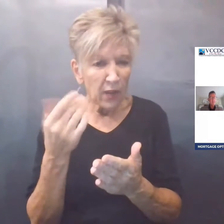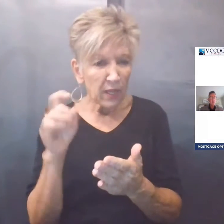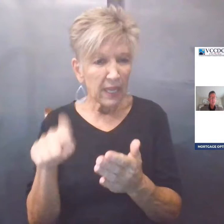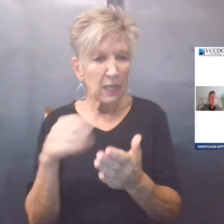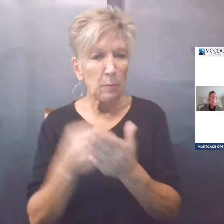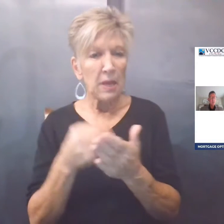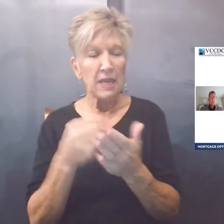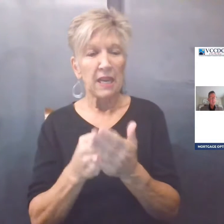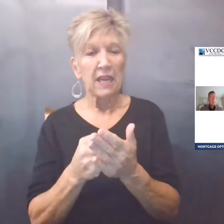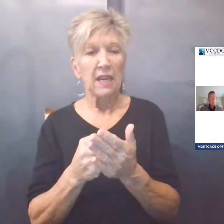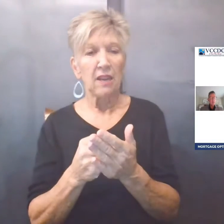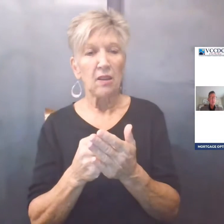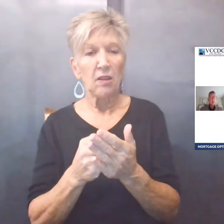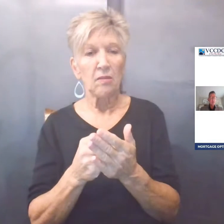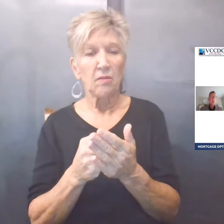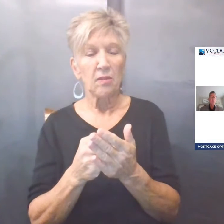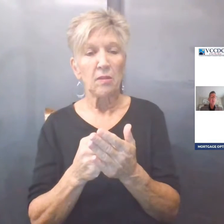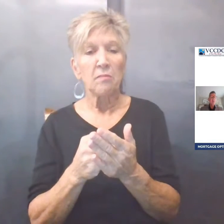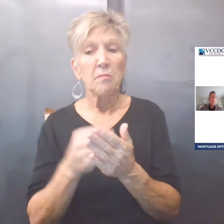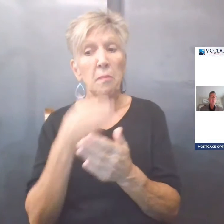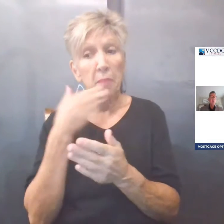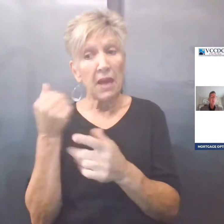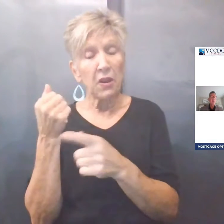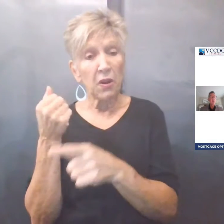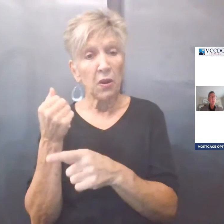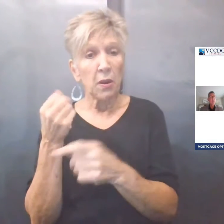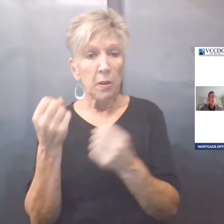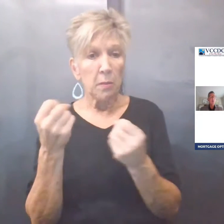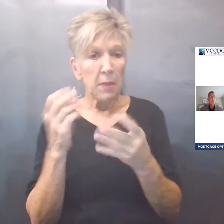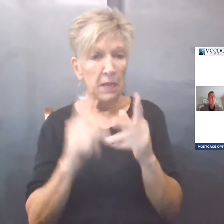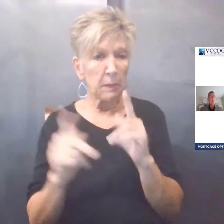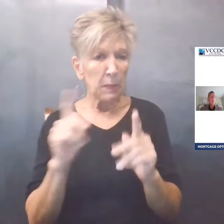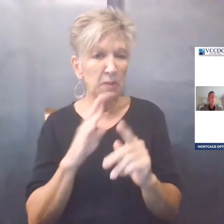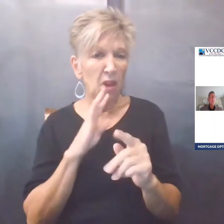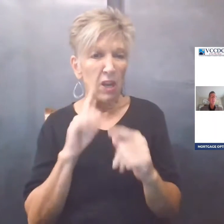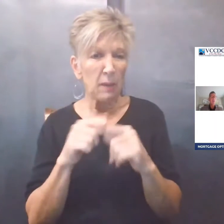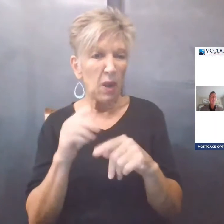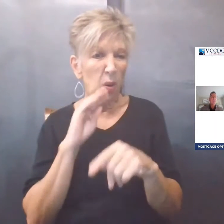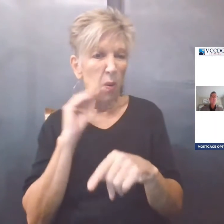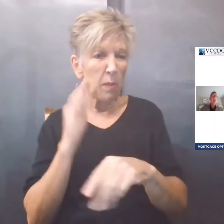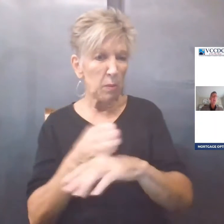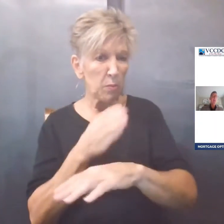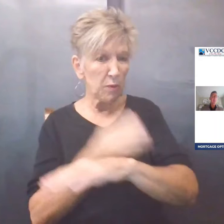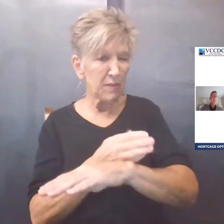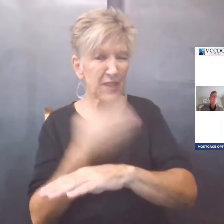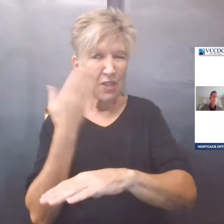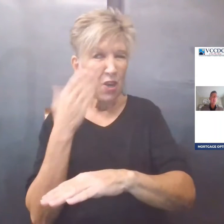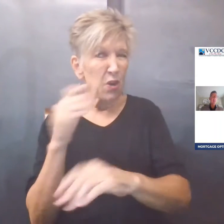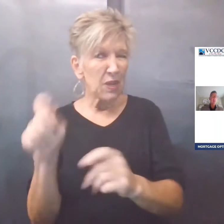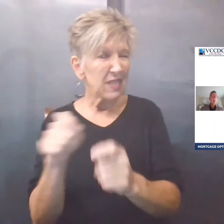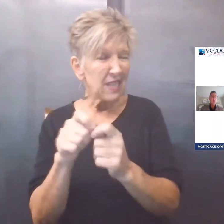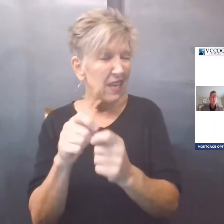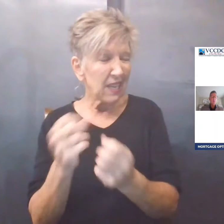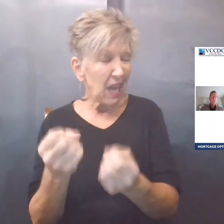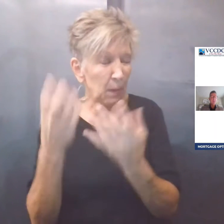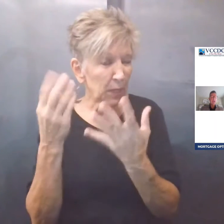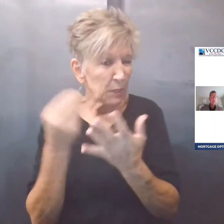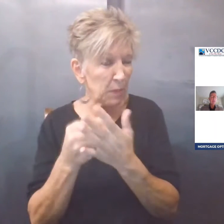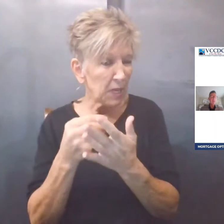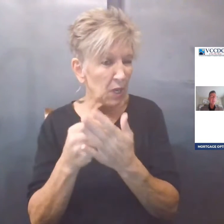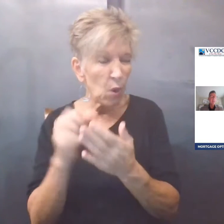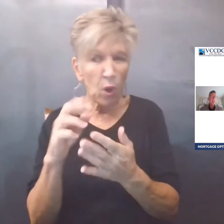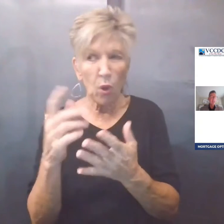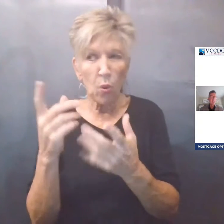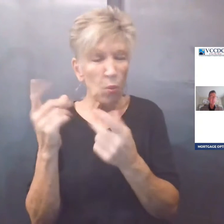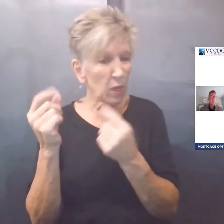day of funding, this could be better. So a lot of people, when they're talking about home improvements, where they don't know exactly what they want to do or the